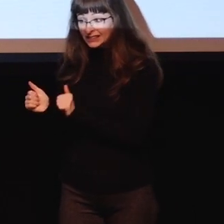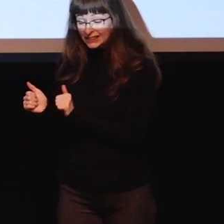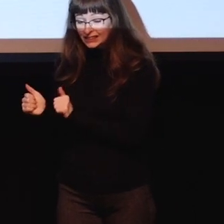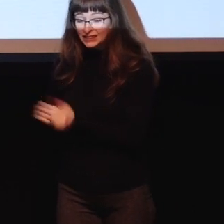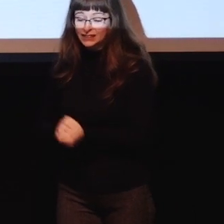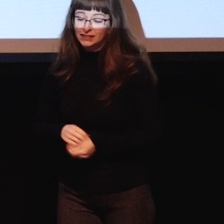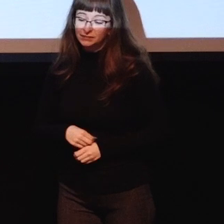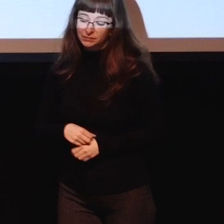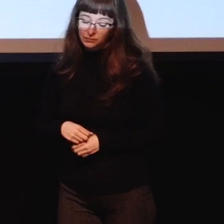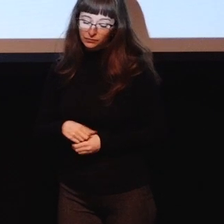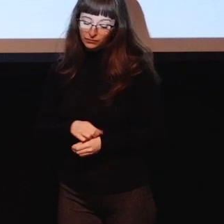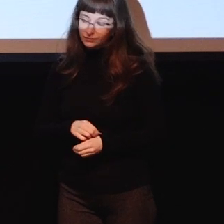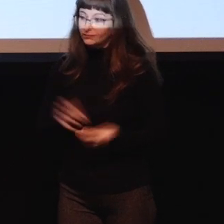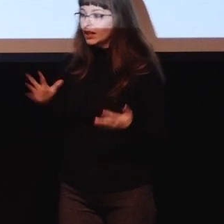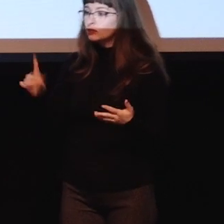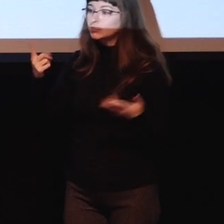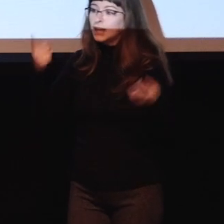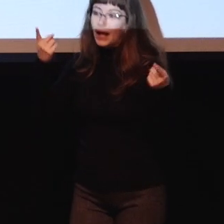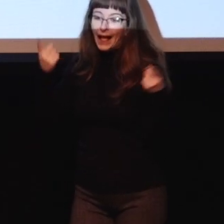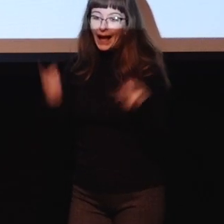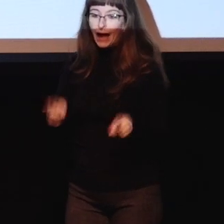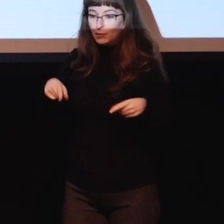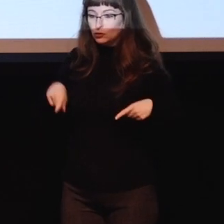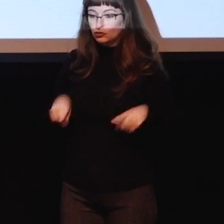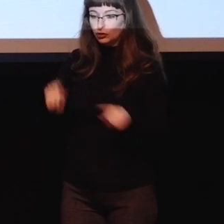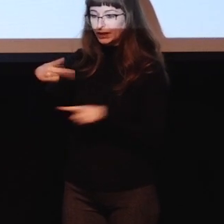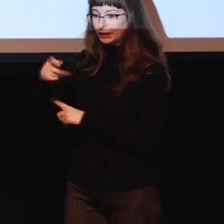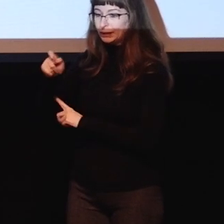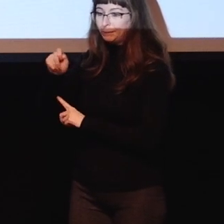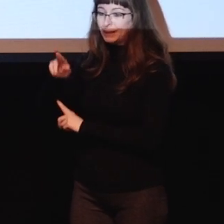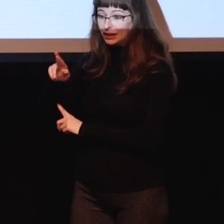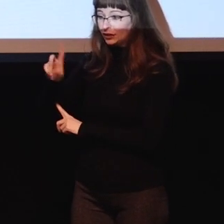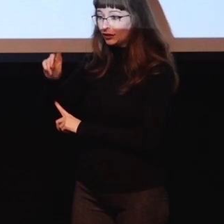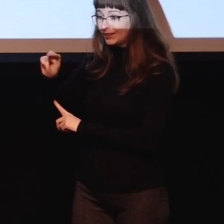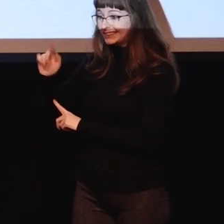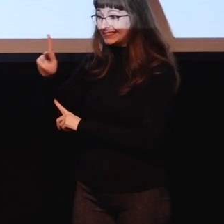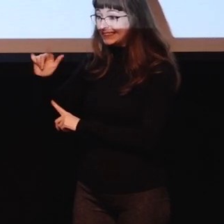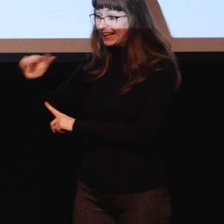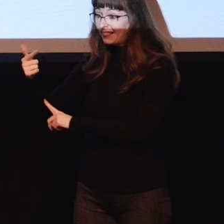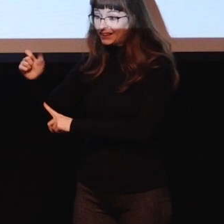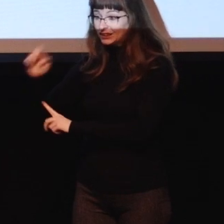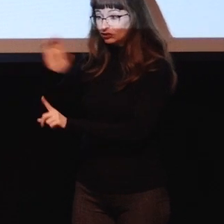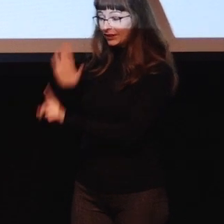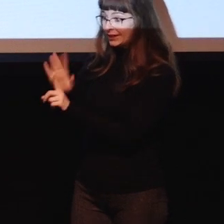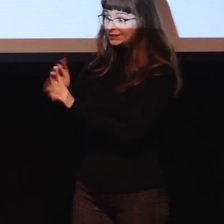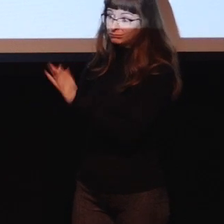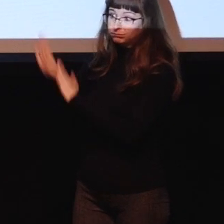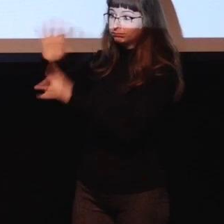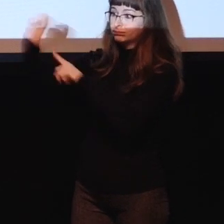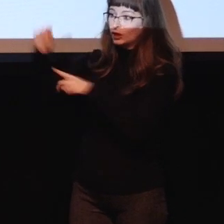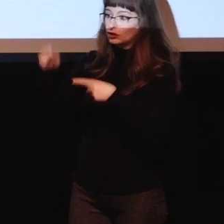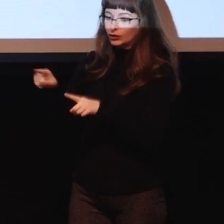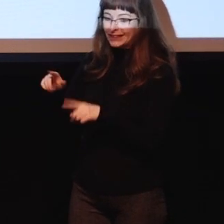it happened to be at the time when Peter Dinklage was experiencing this meteoric rise in Game of Thrones, and so I would